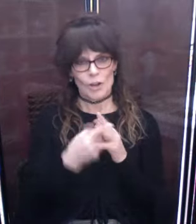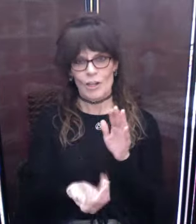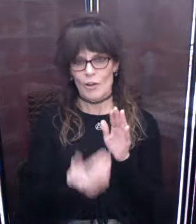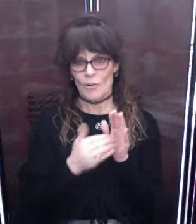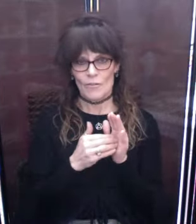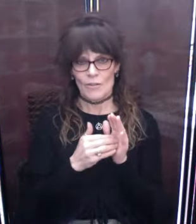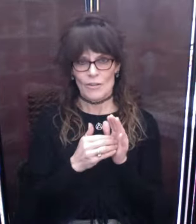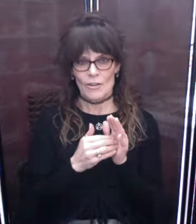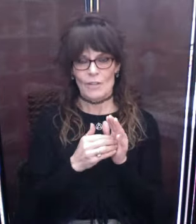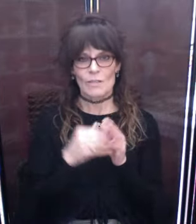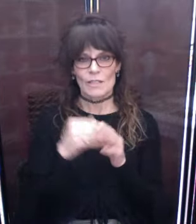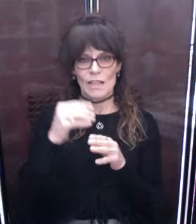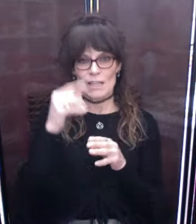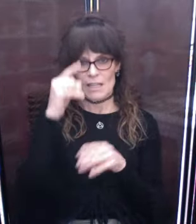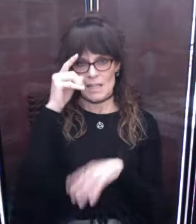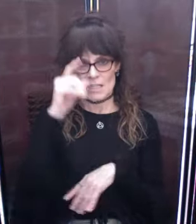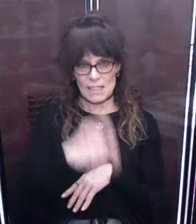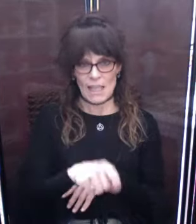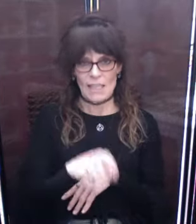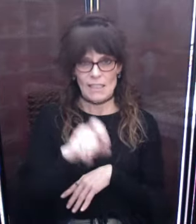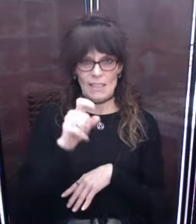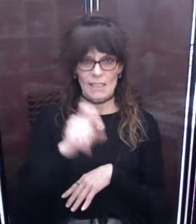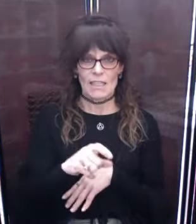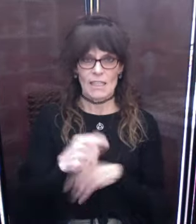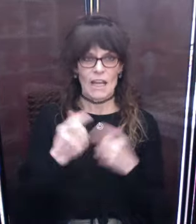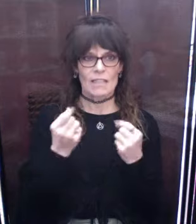necessity. It's what I did really well. Another town,